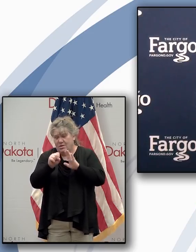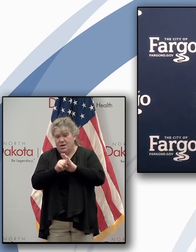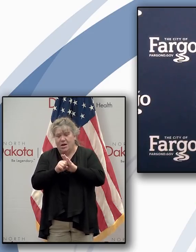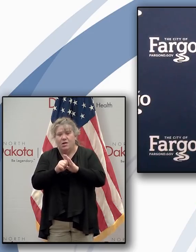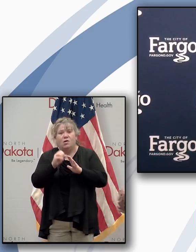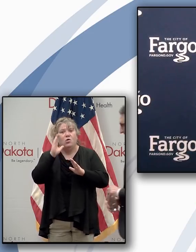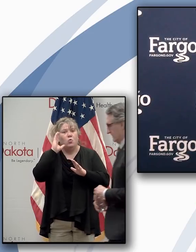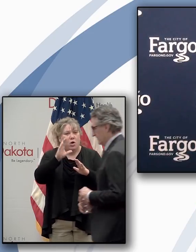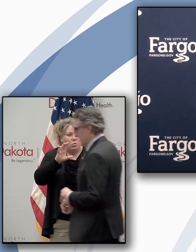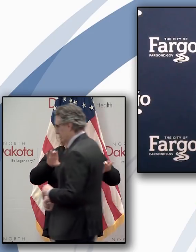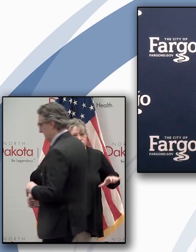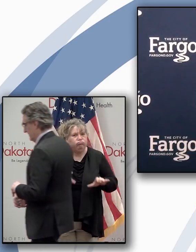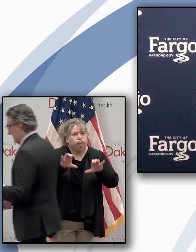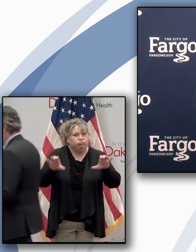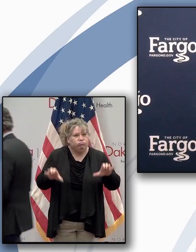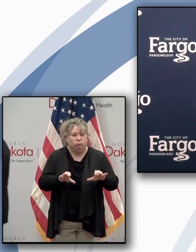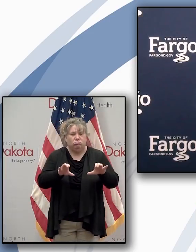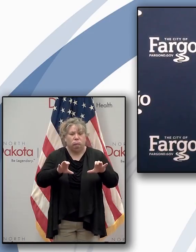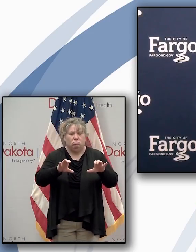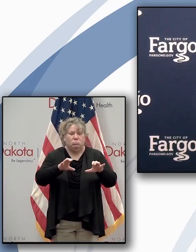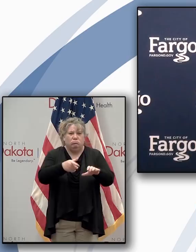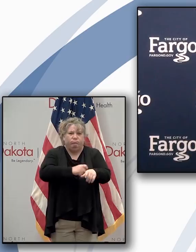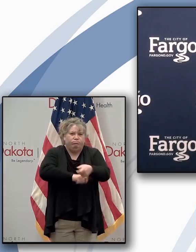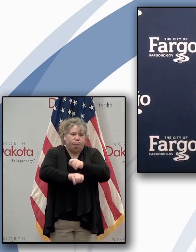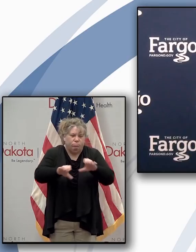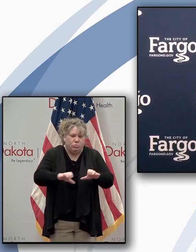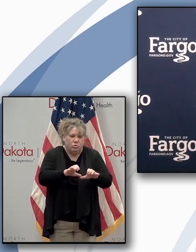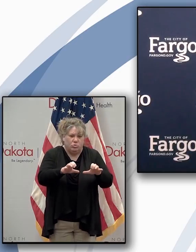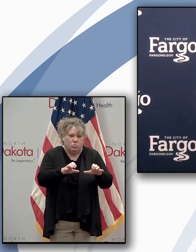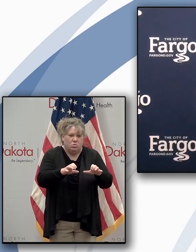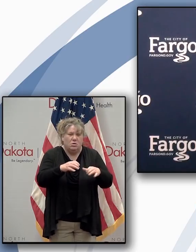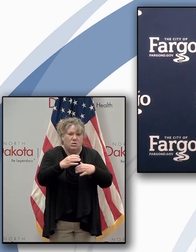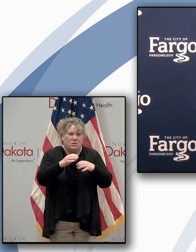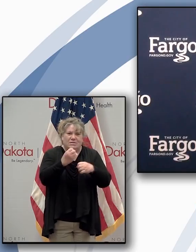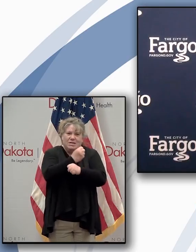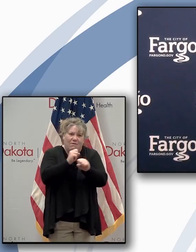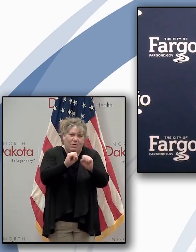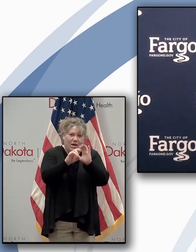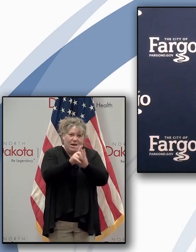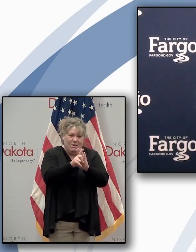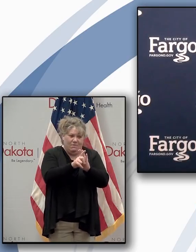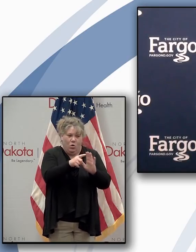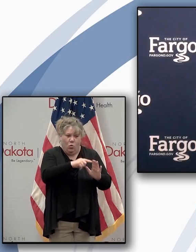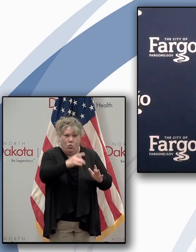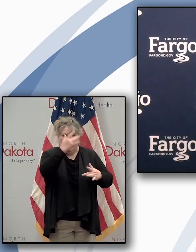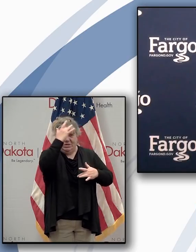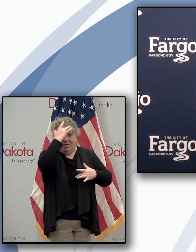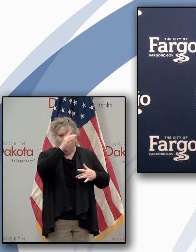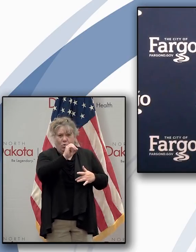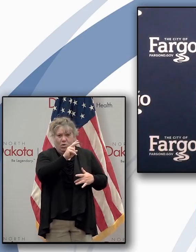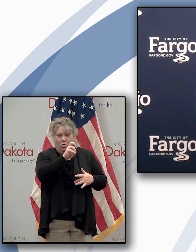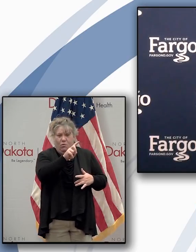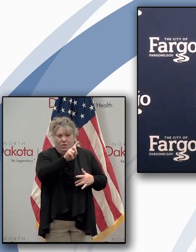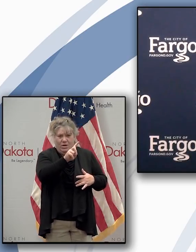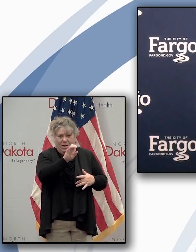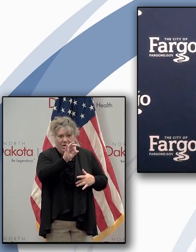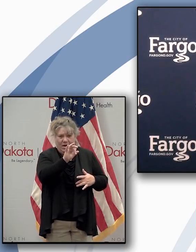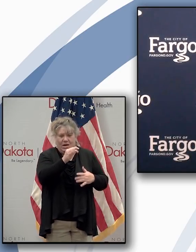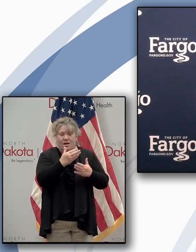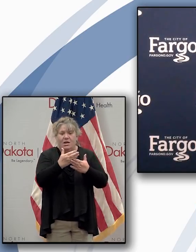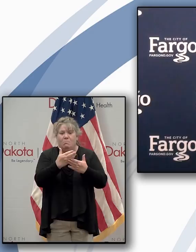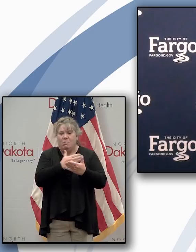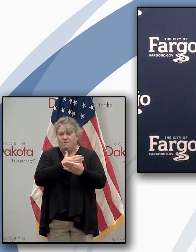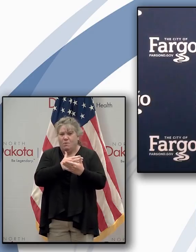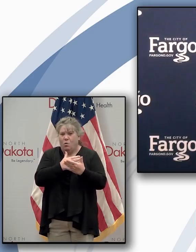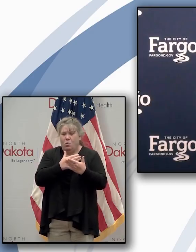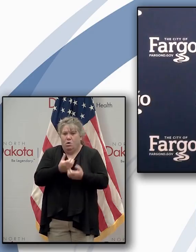be as proactive and methodical as possible while seeking to identify carriers of COVID-19 before we arrive at any potential